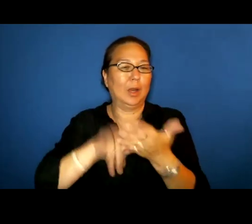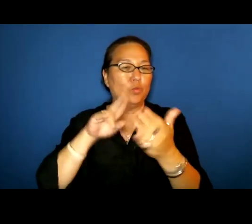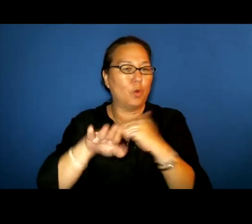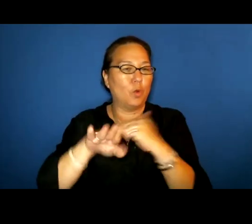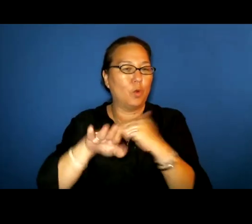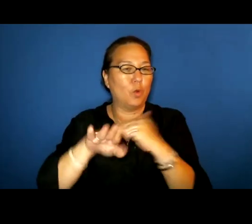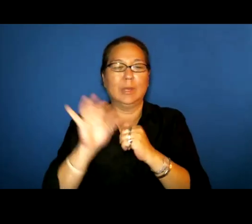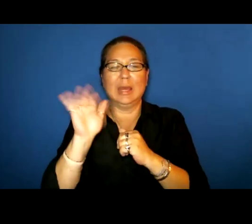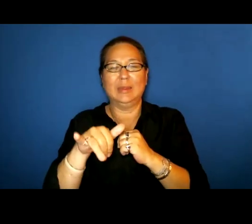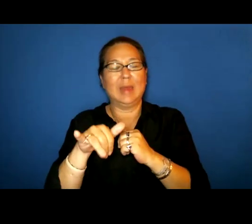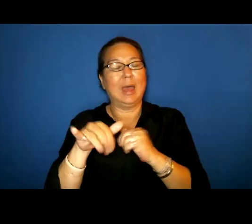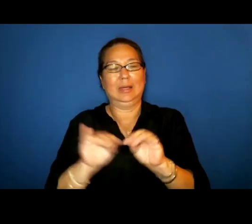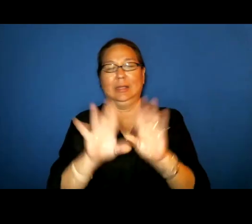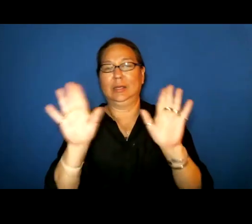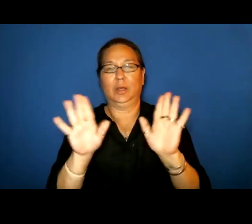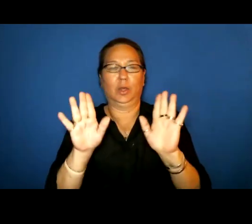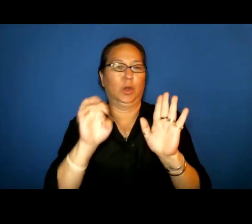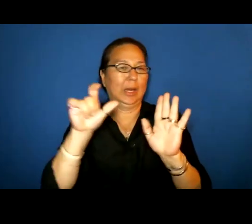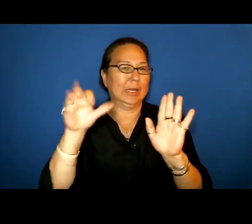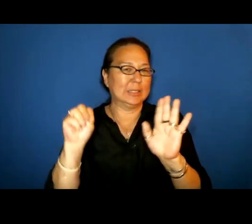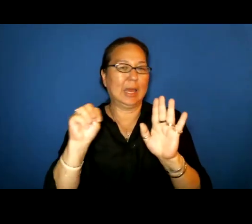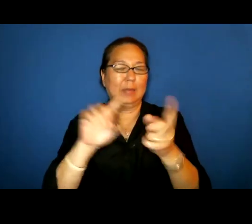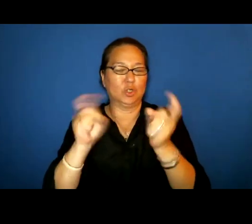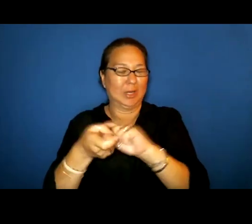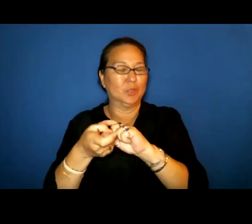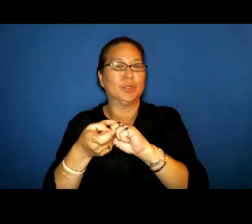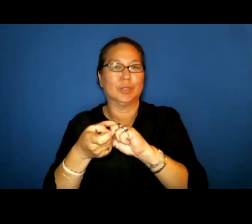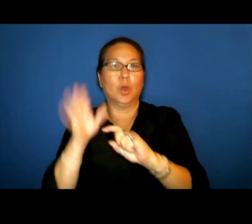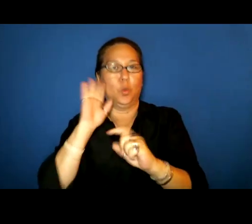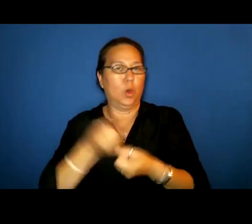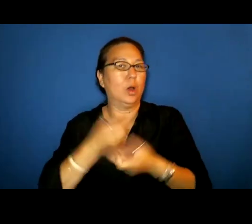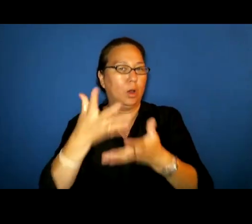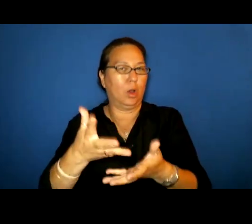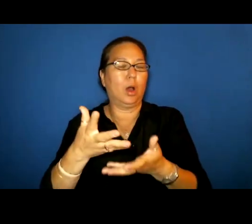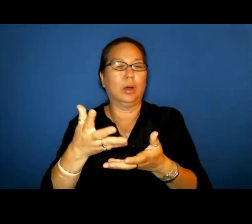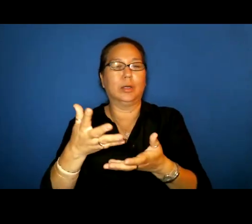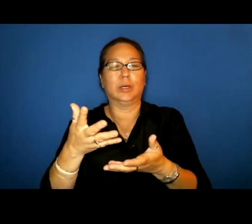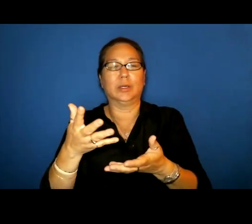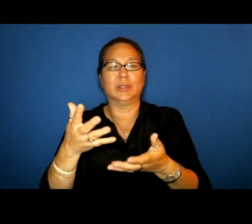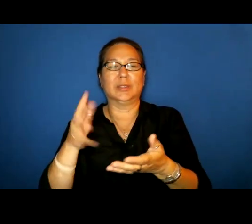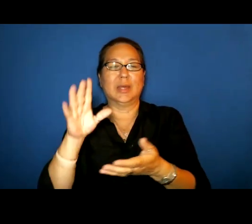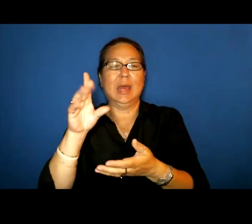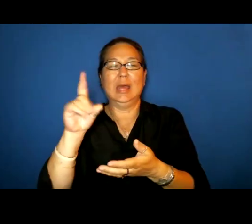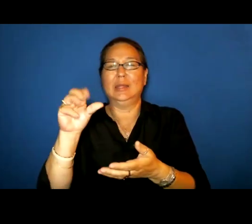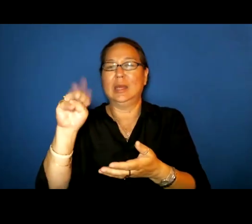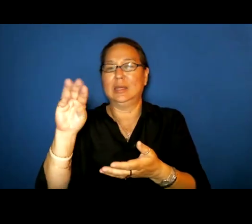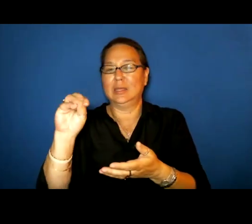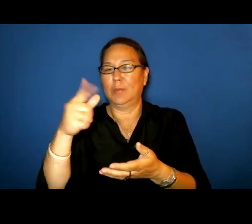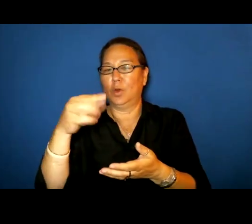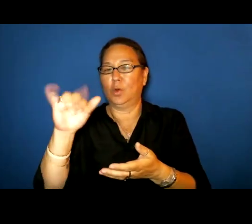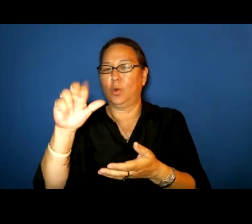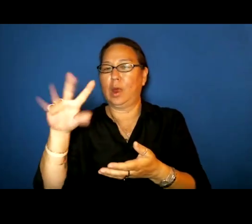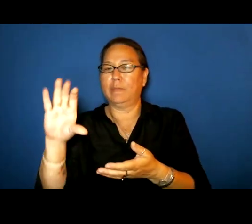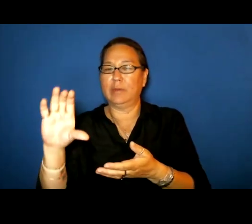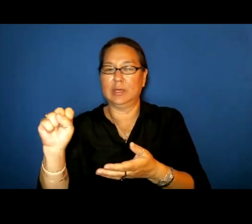clearly regressive exam school admissions changes will cause exam school demographics to trend disproportionately to